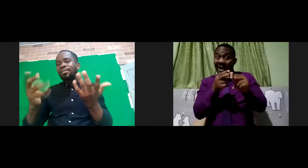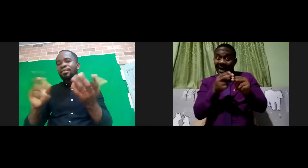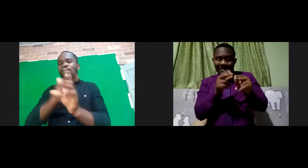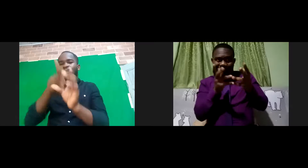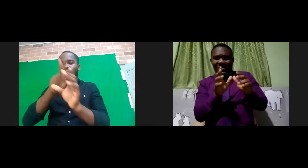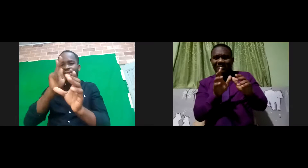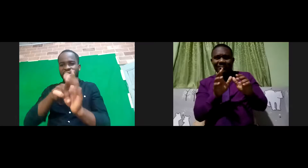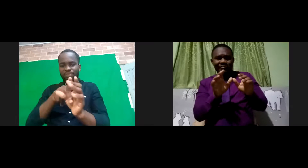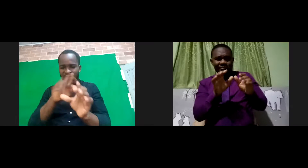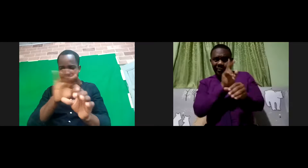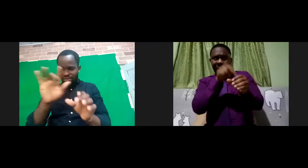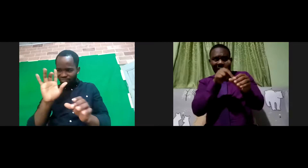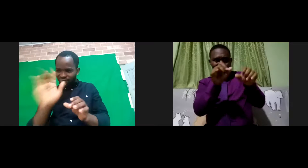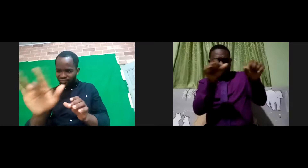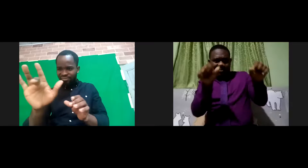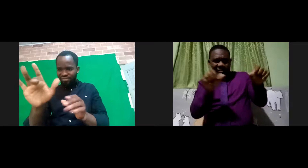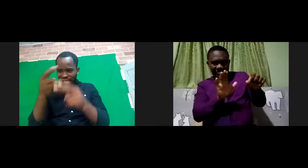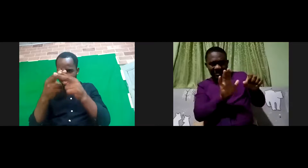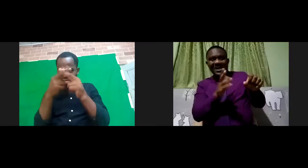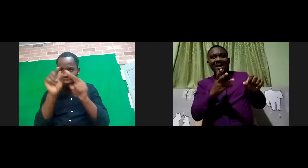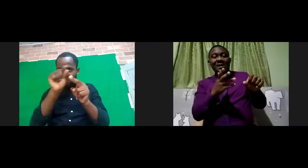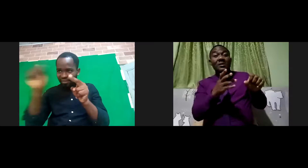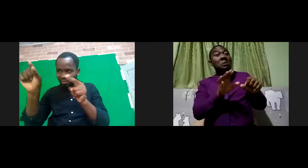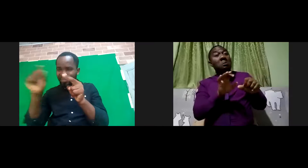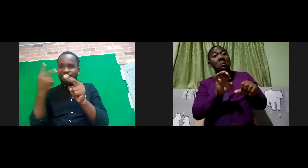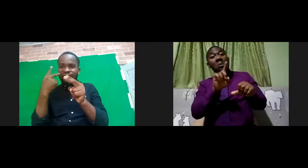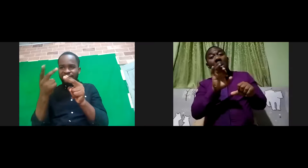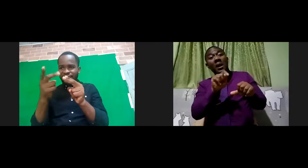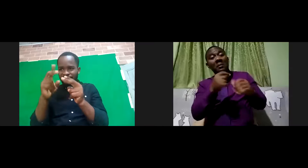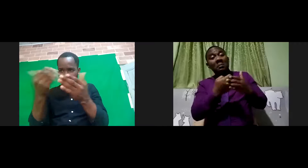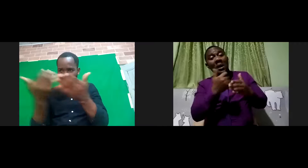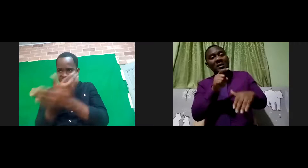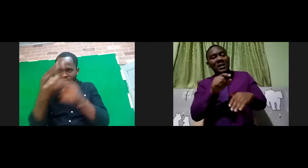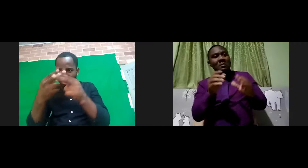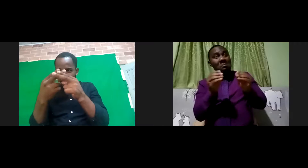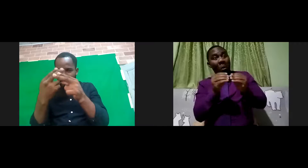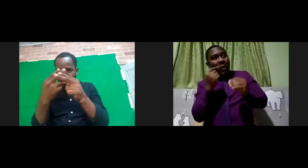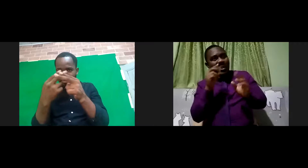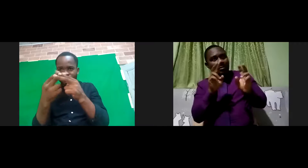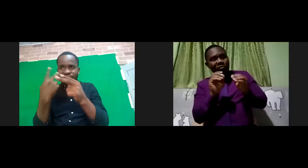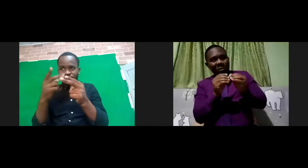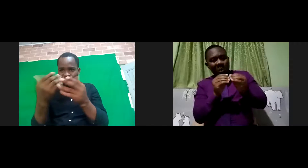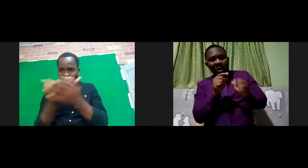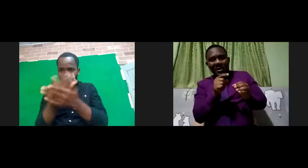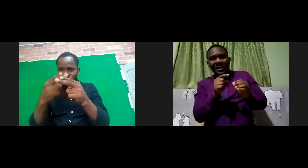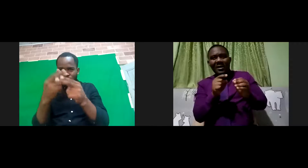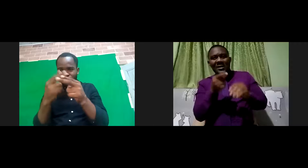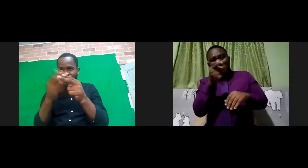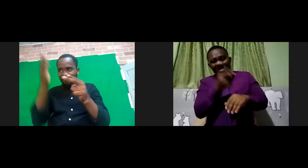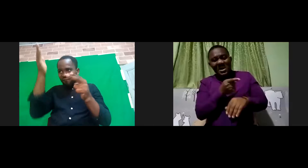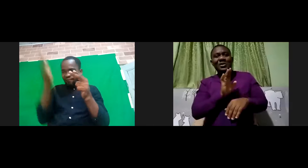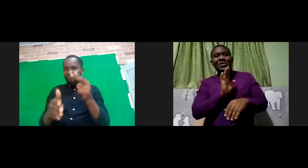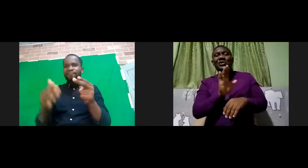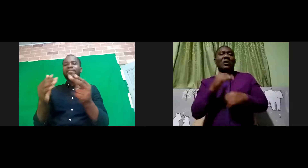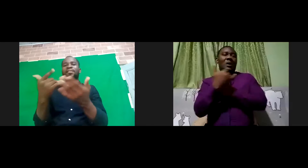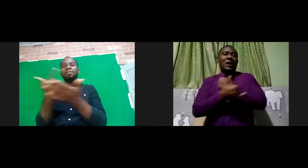column and go to edit. You see a signal called more and then rename. Just add a slash plus your country.